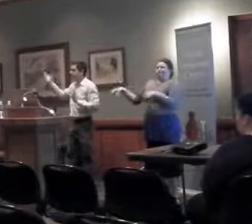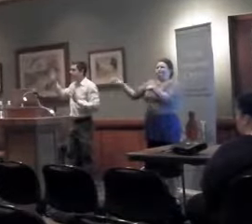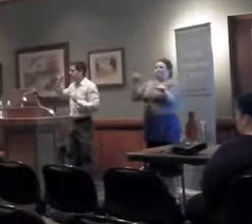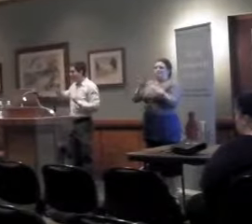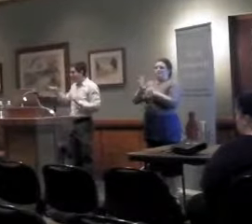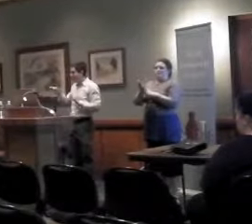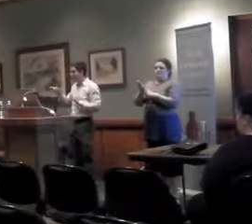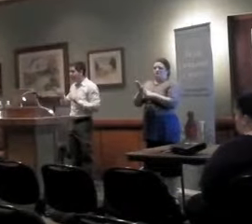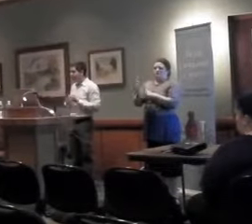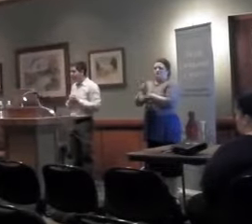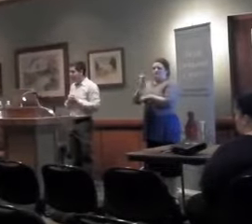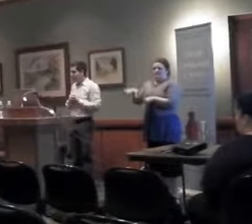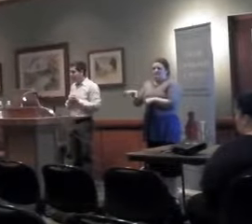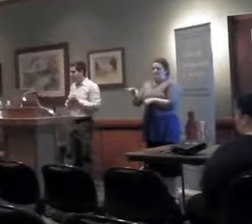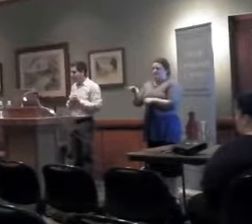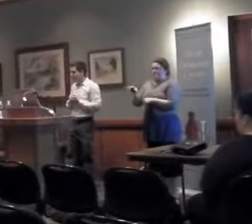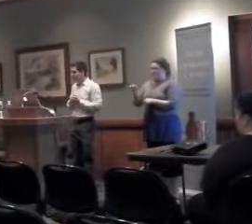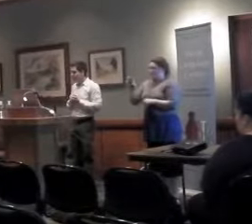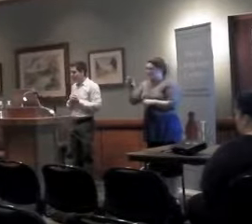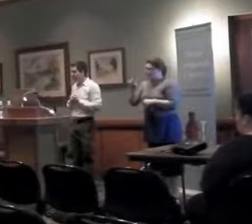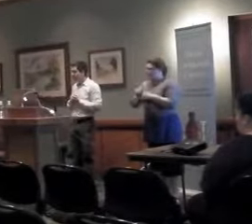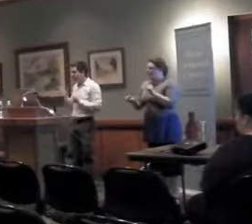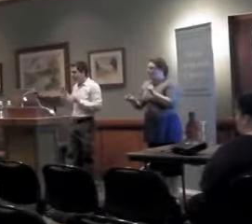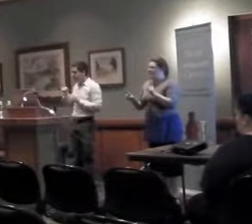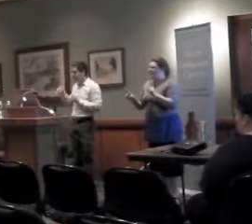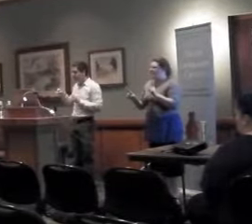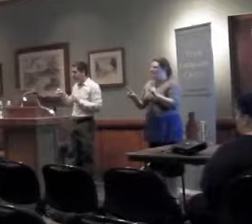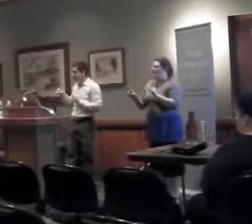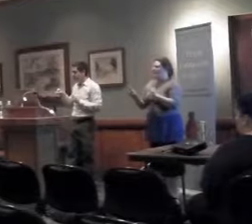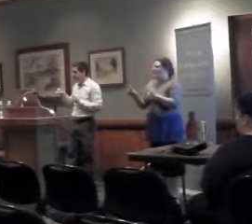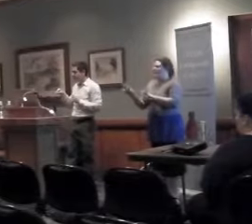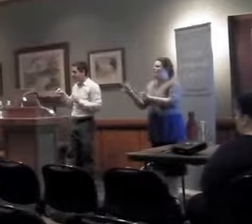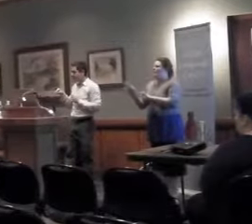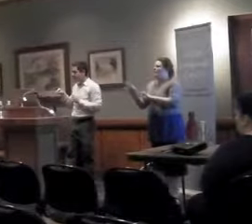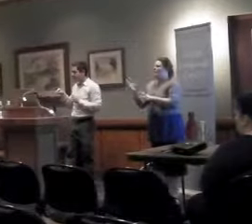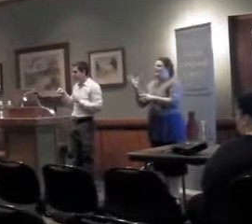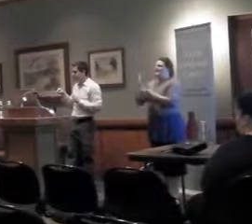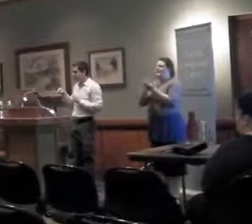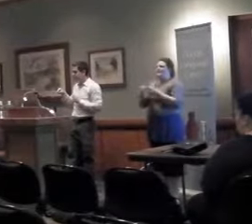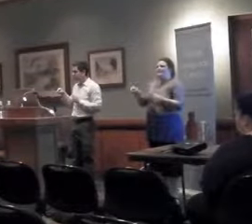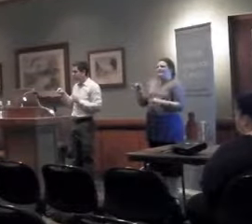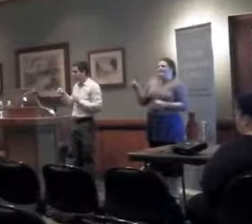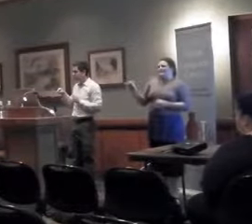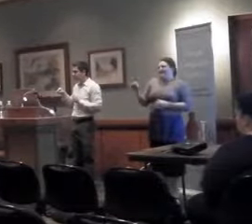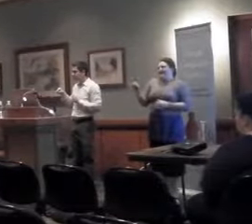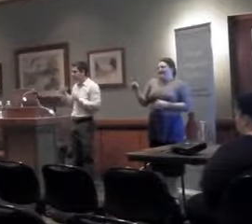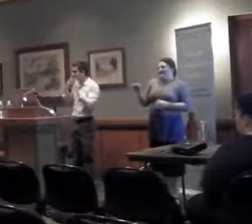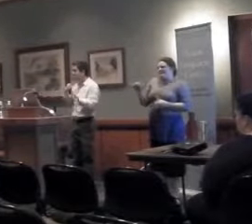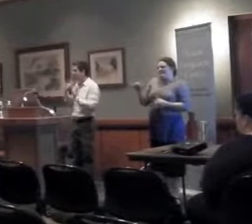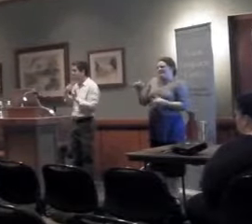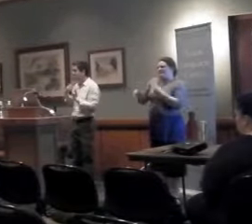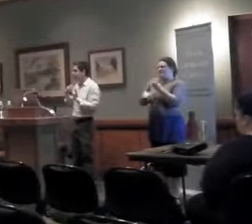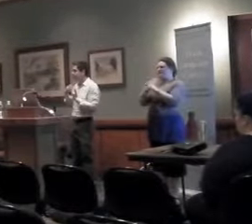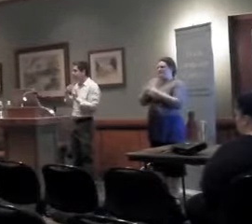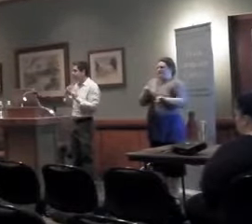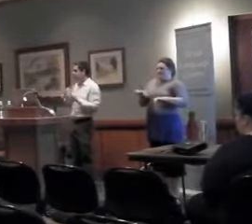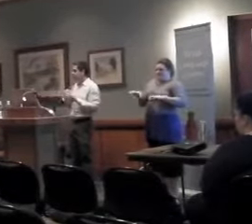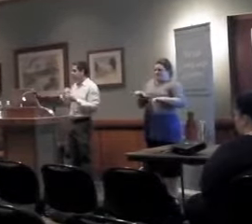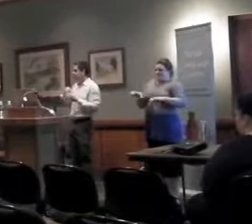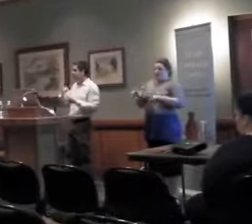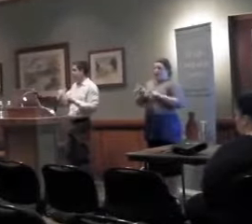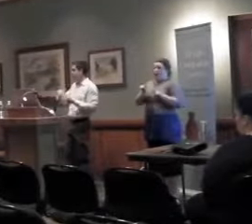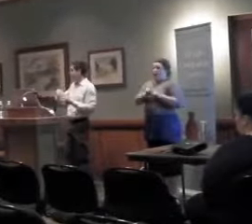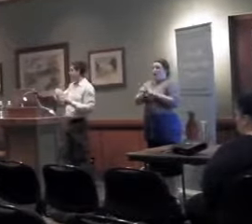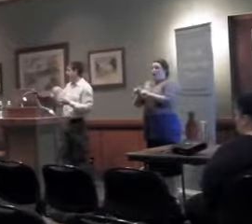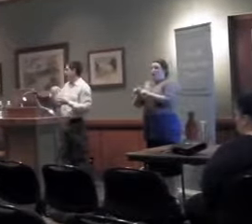cultures. However, some of those same types of behaviors also